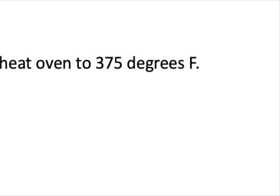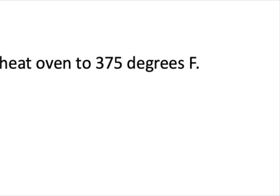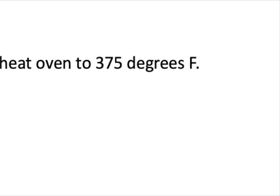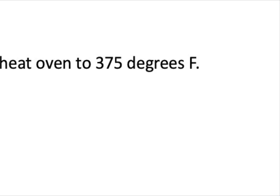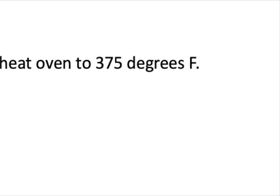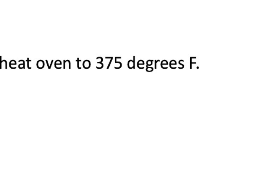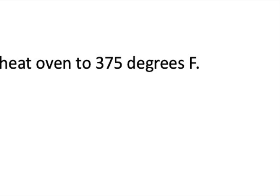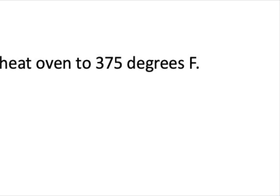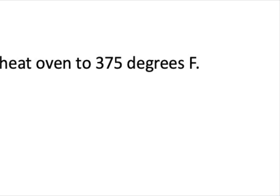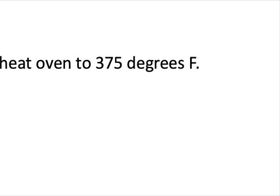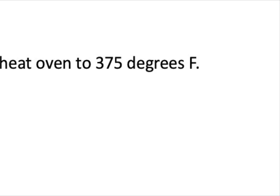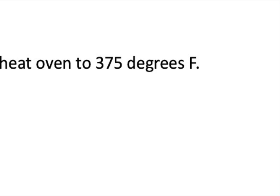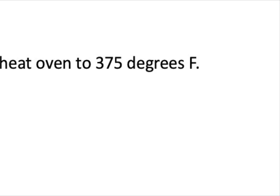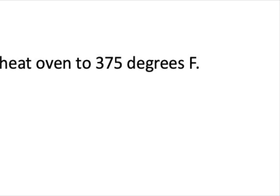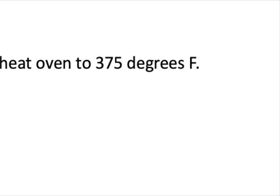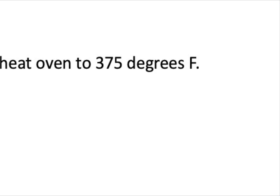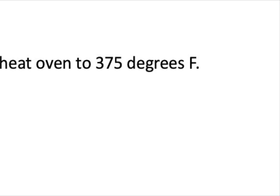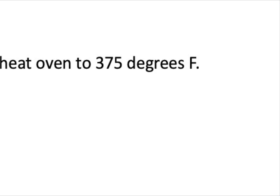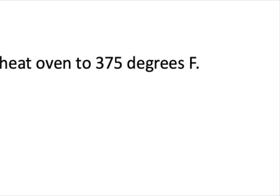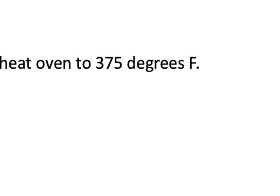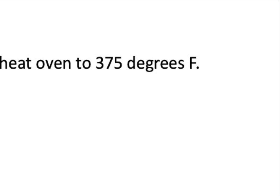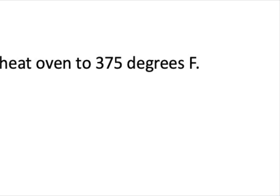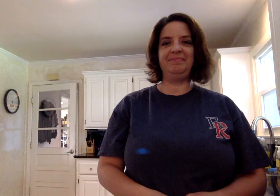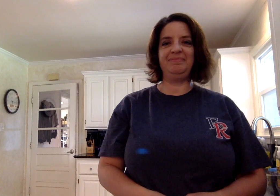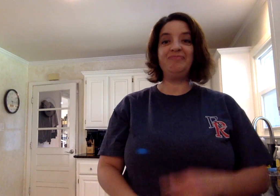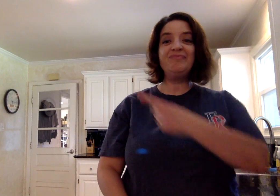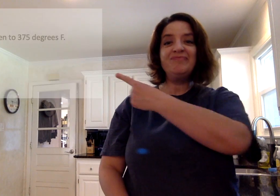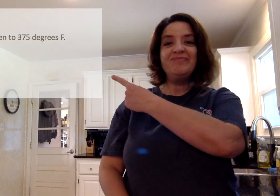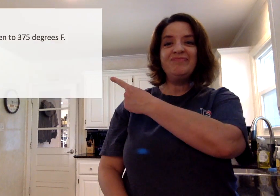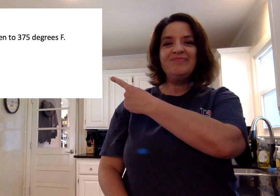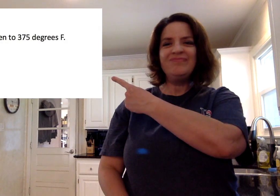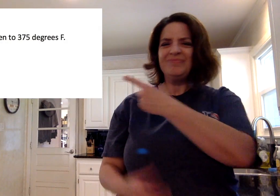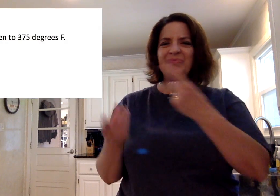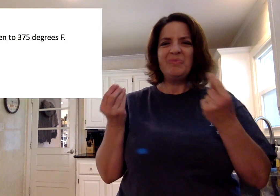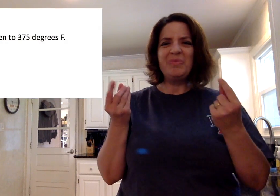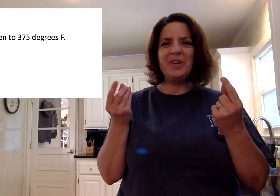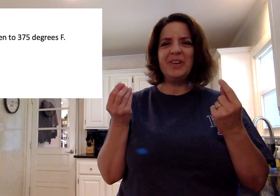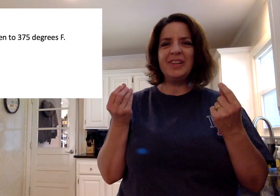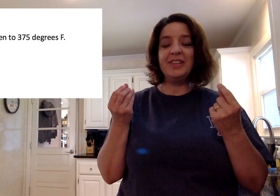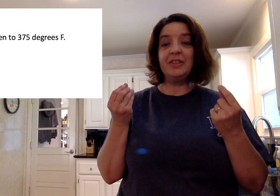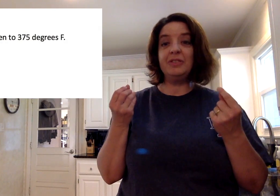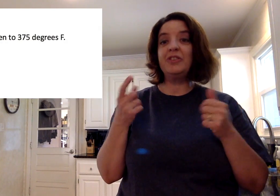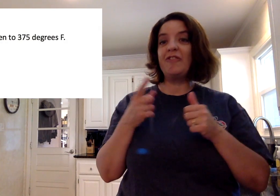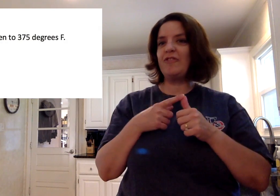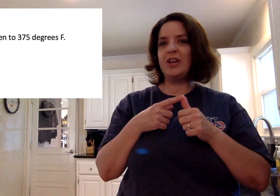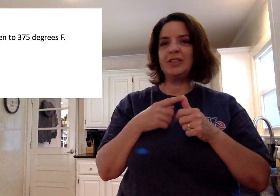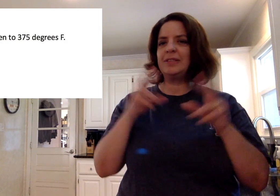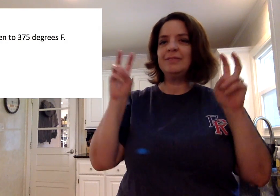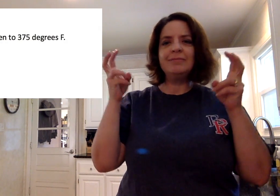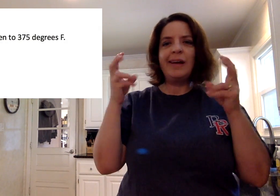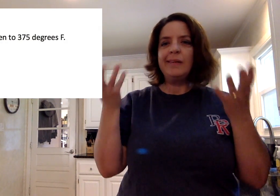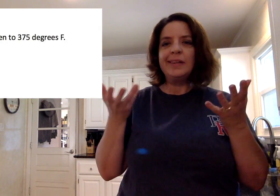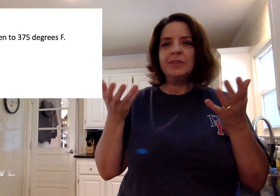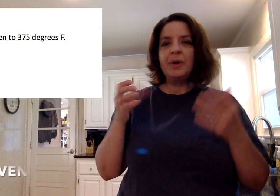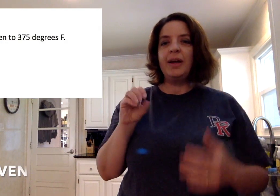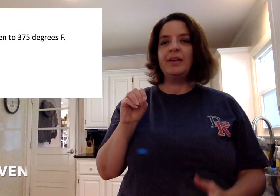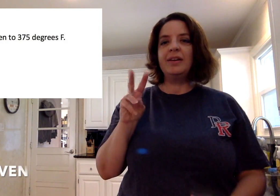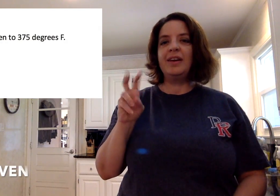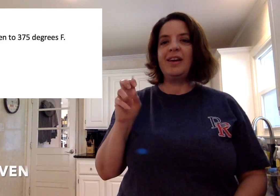My first step is to preheat the oven to 375 degrees Fahrenheit. So what do I need to do? First, I need to